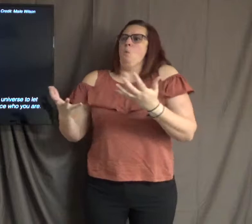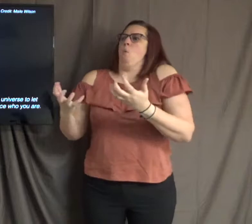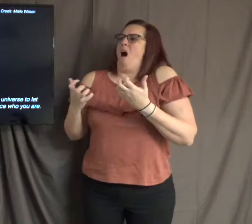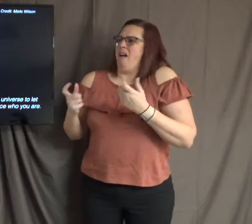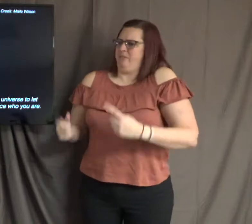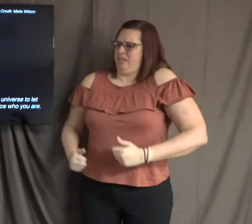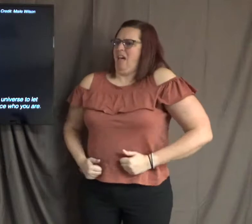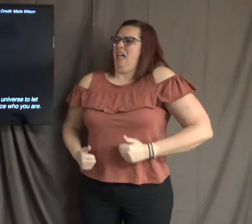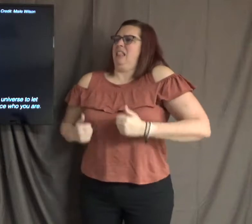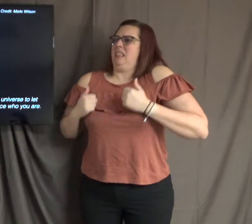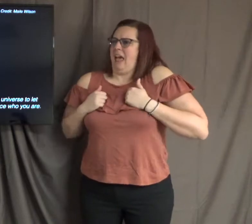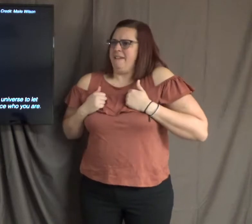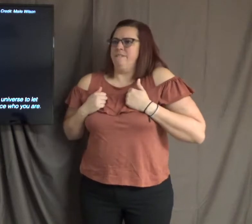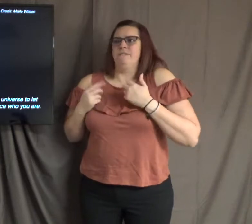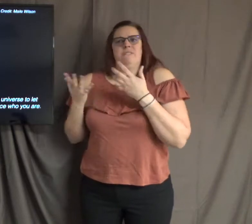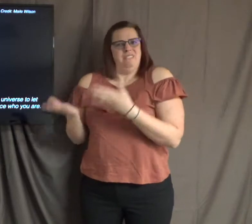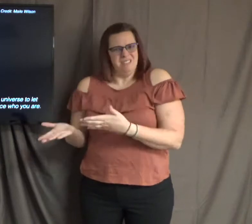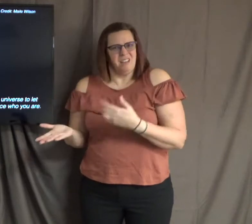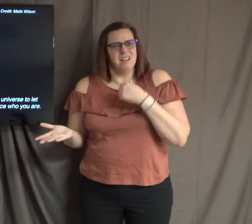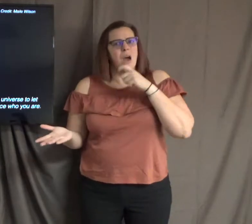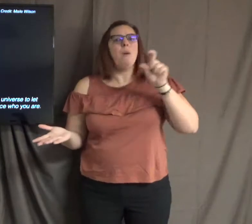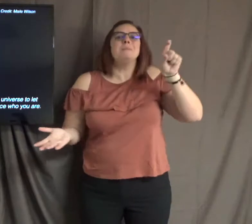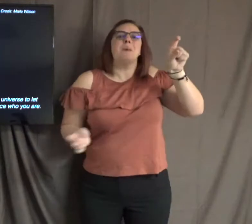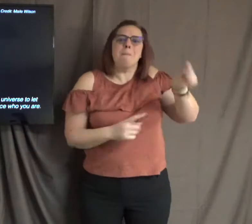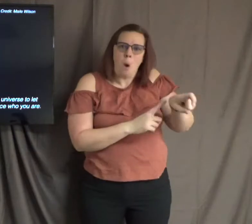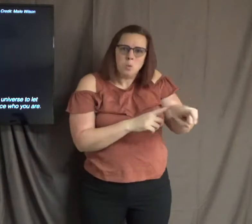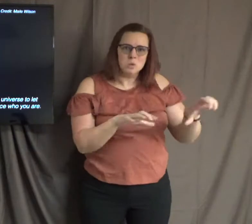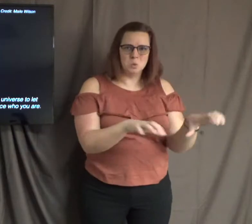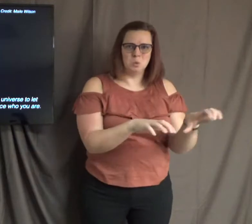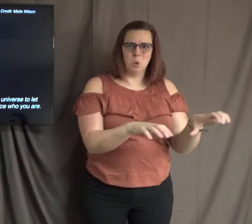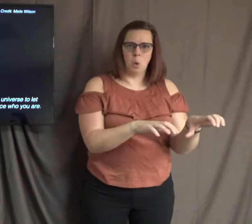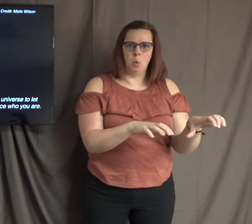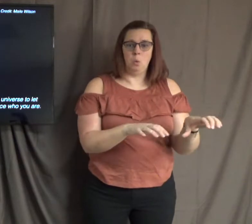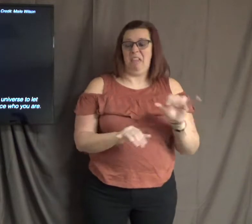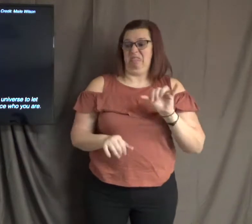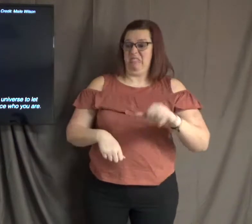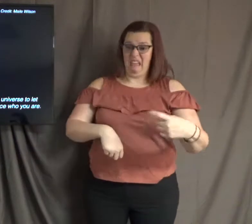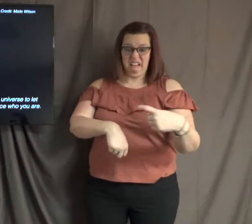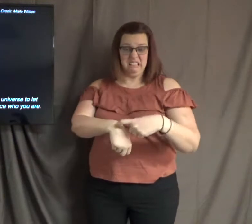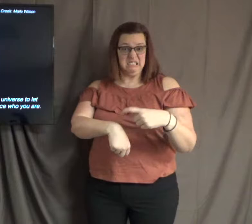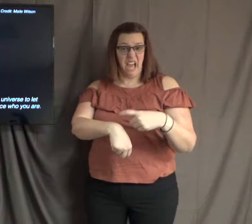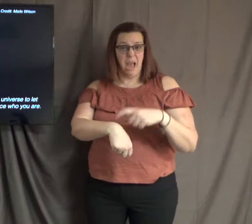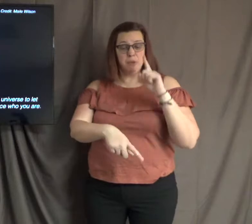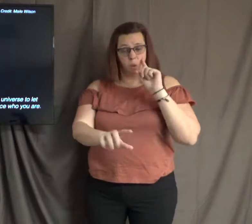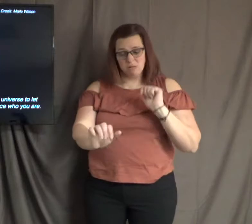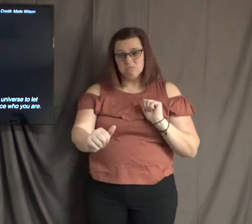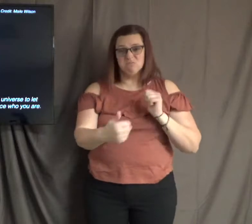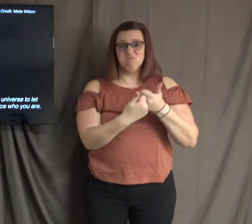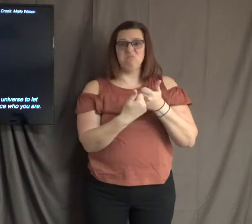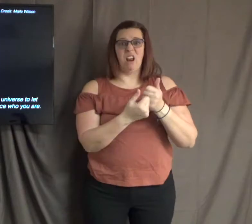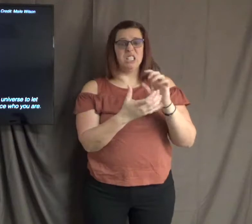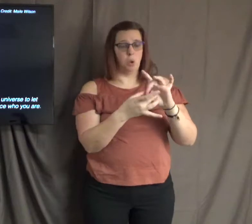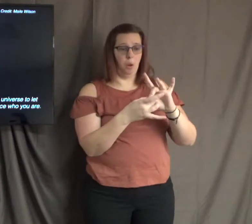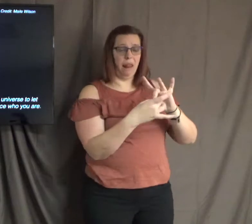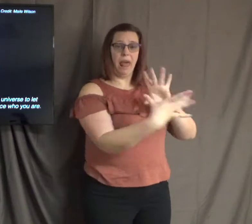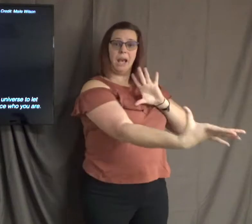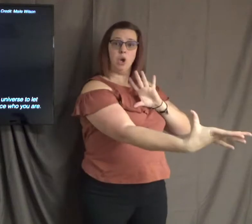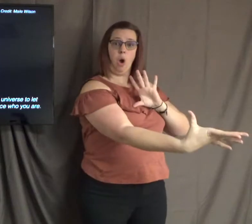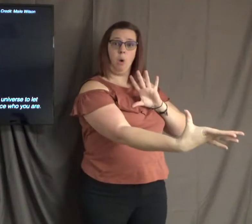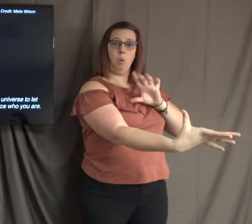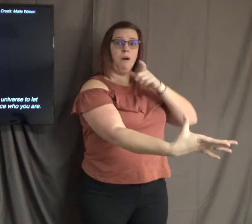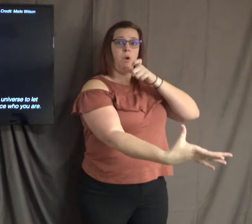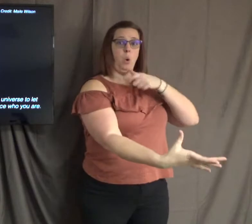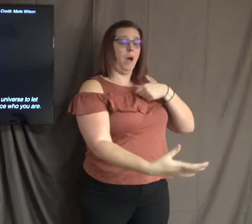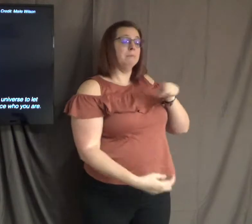The unraveling is a time when you are challenged by the universe to let go of who you think you are